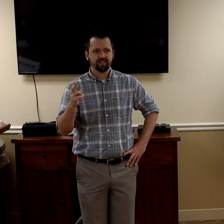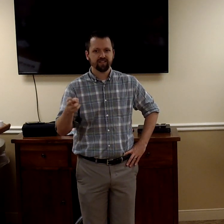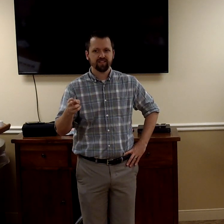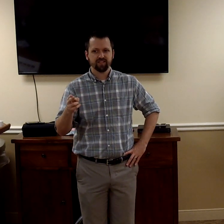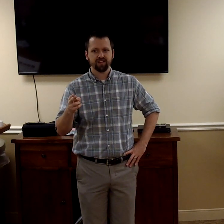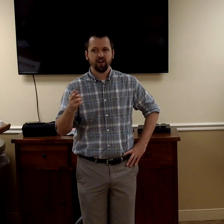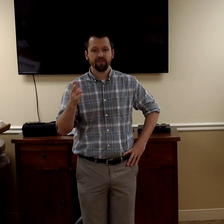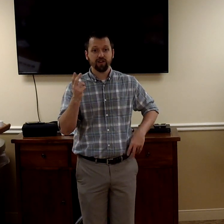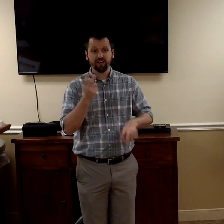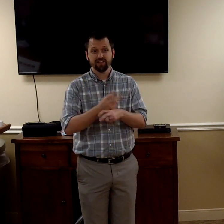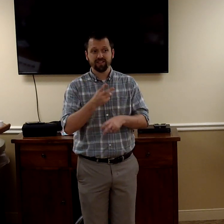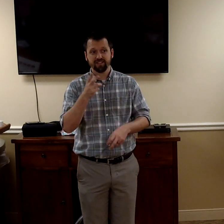Hard of hearing?